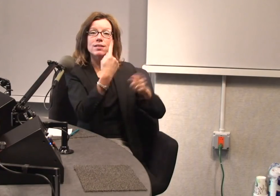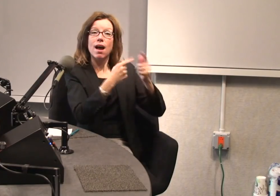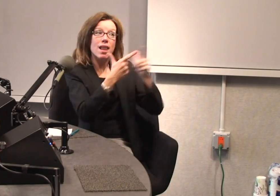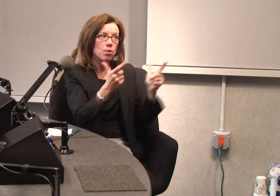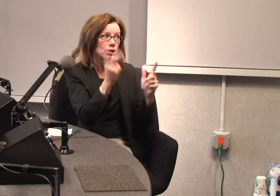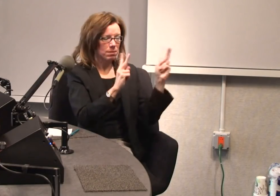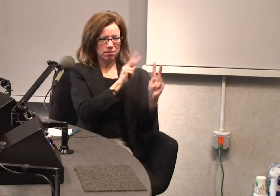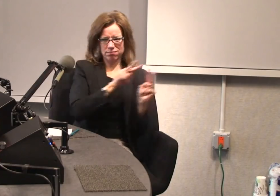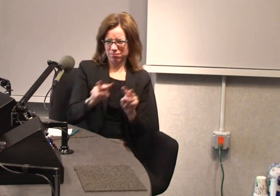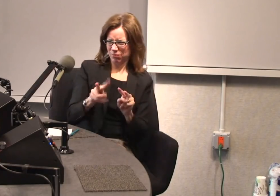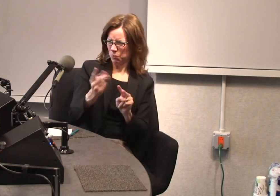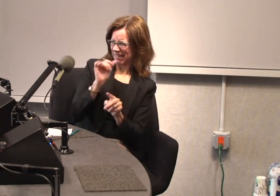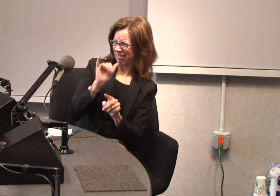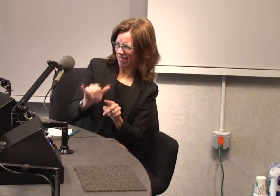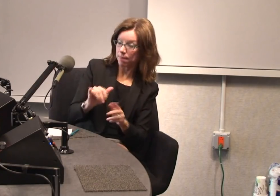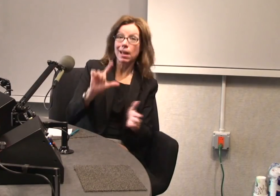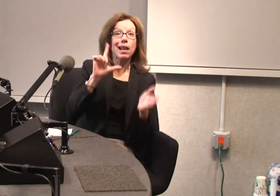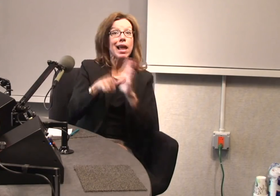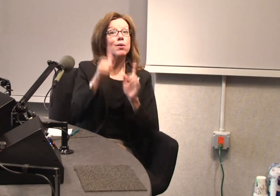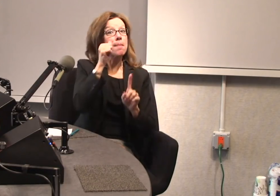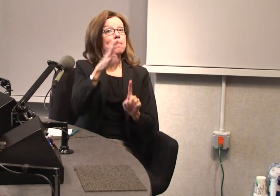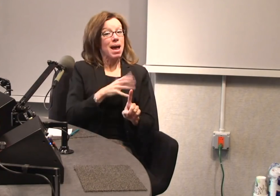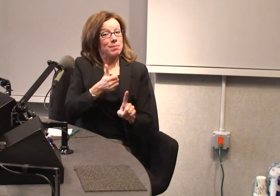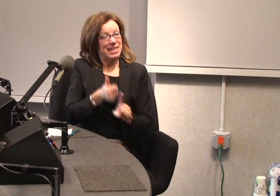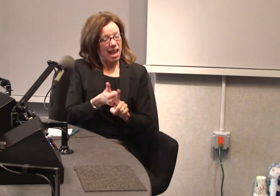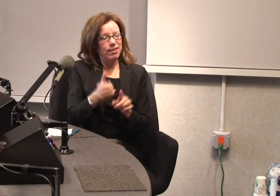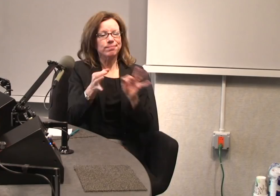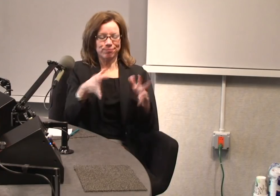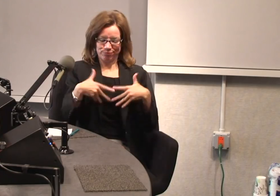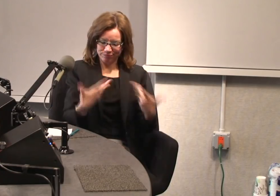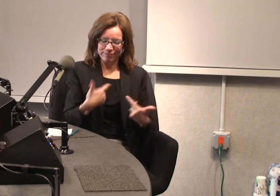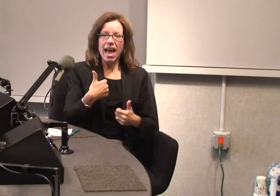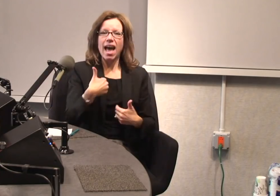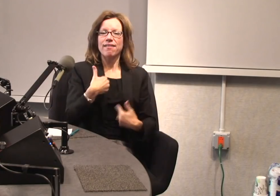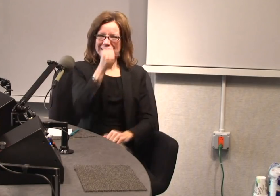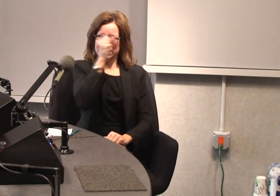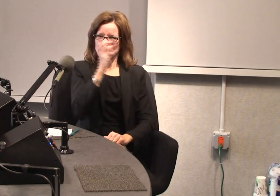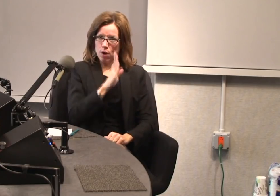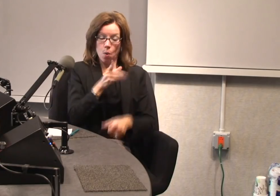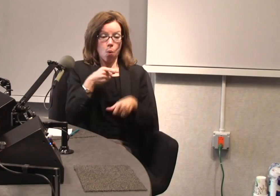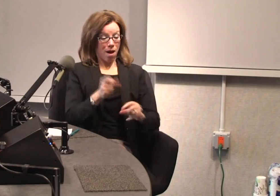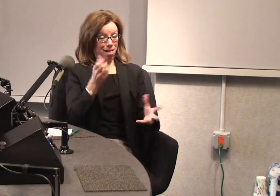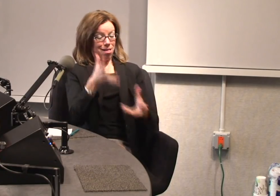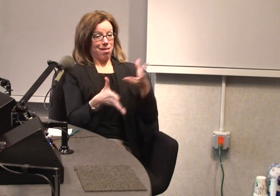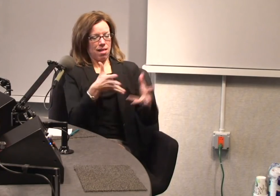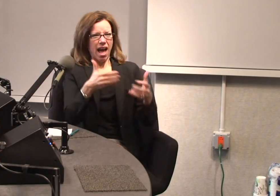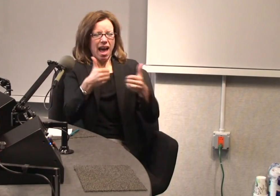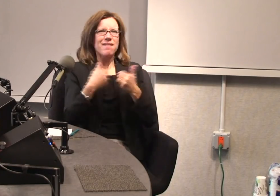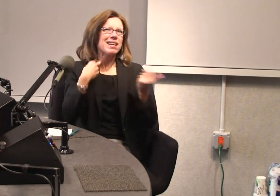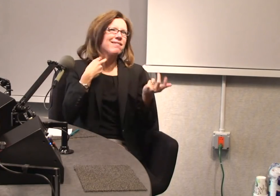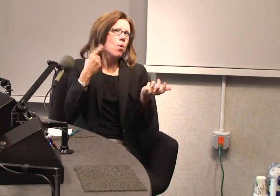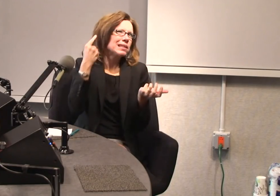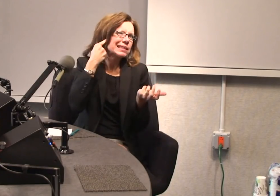said that he suffers from schizophrenia and heard voices in his head during the service. His bizarre story raises serious